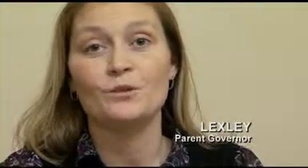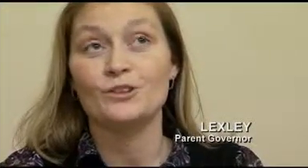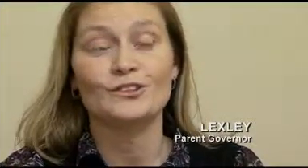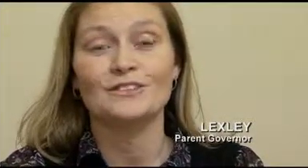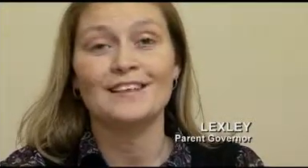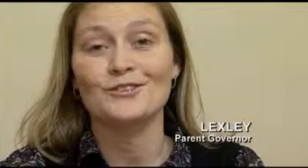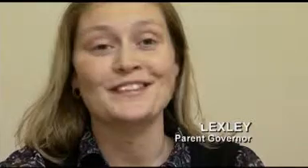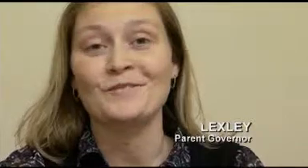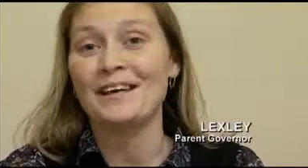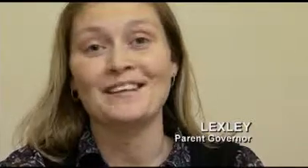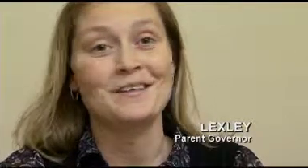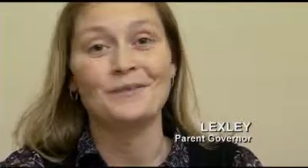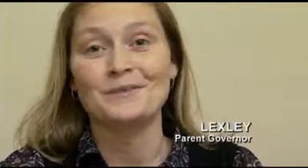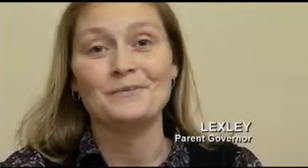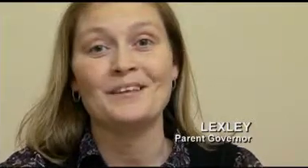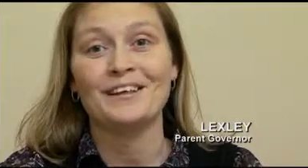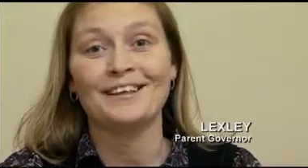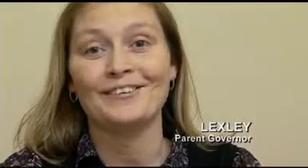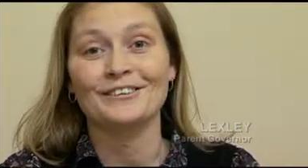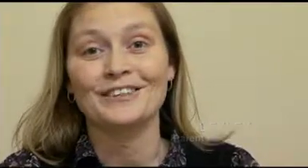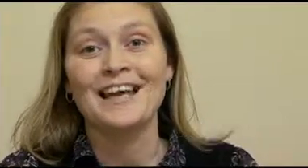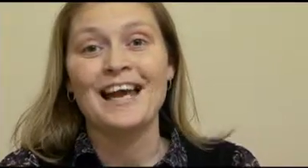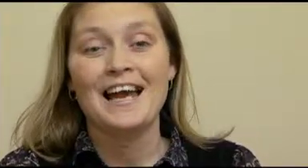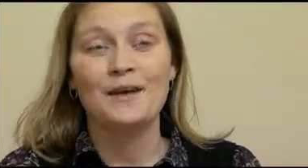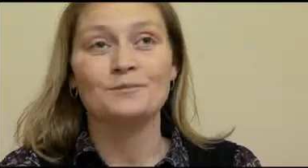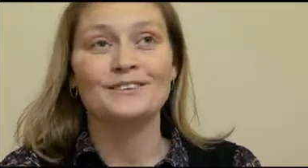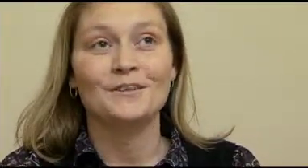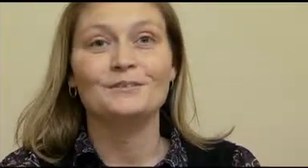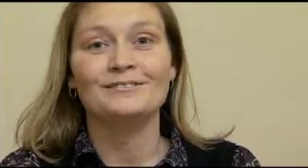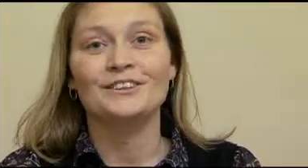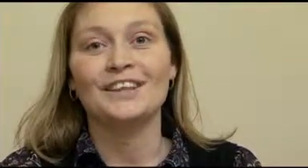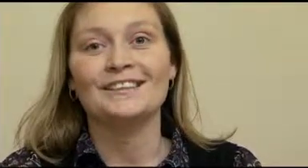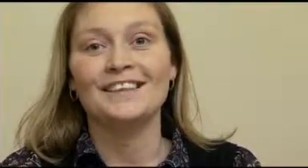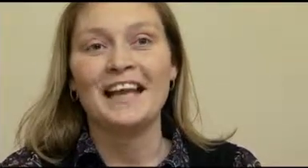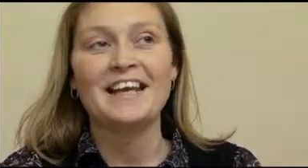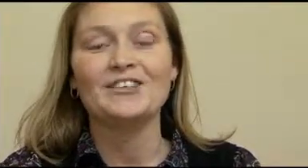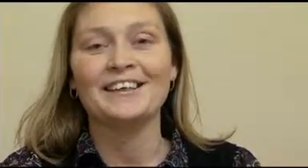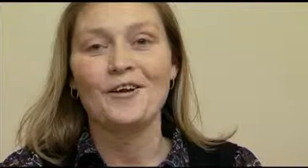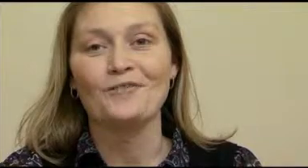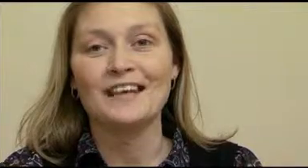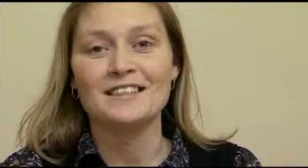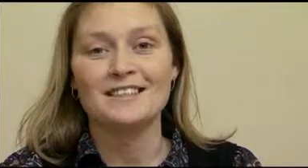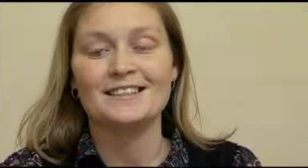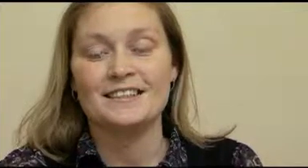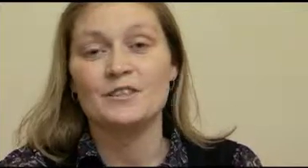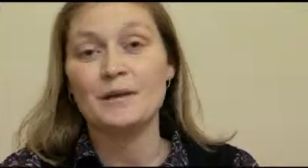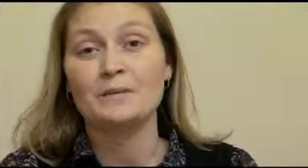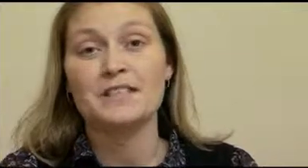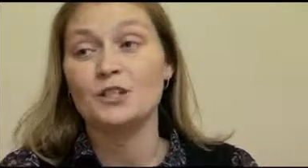would just, it doesn't even bear thinking about, to be perfectly honest. So Jane is an angel in her own right to be able to teach